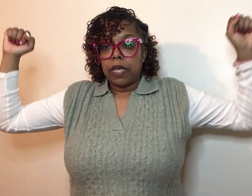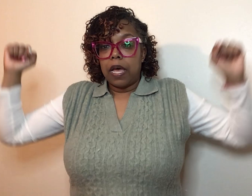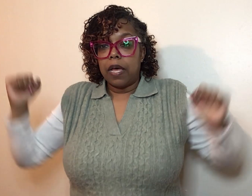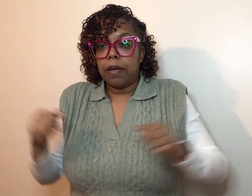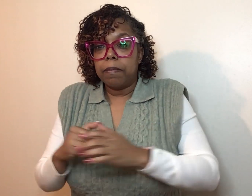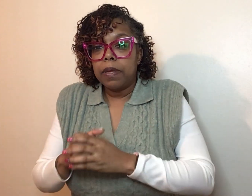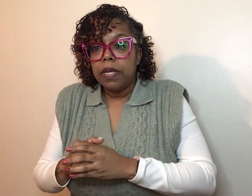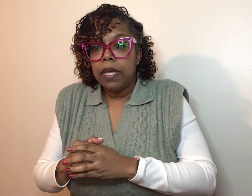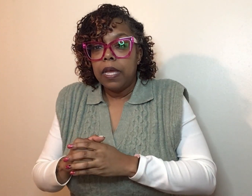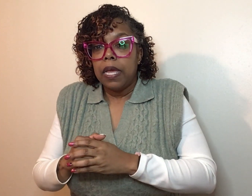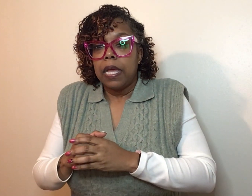Um,